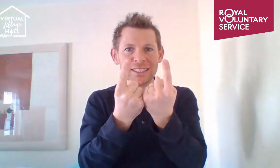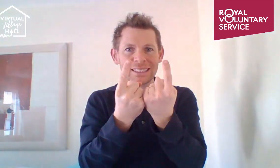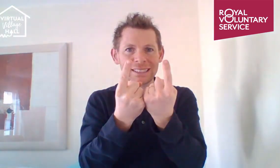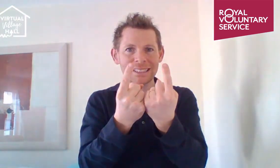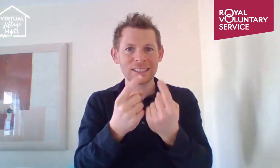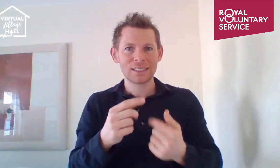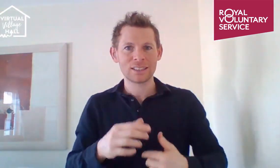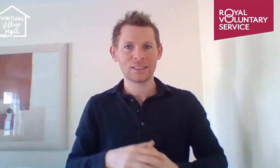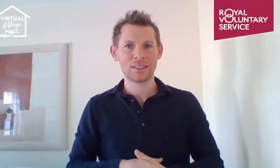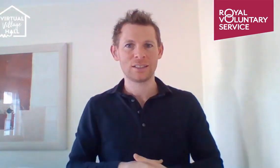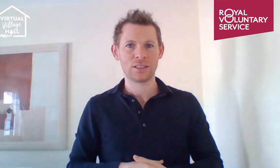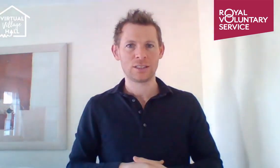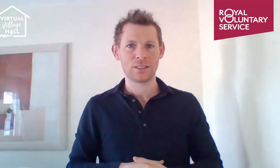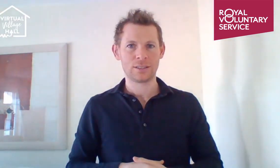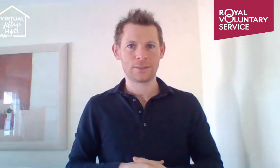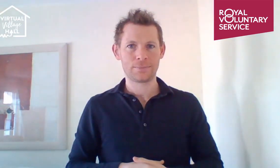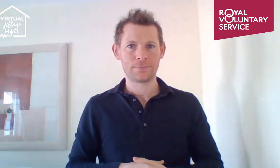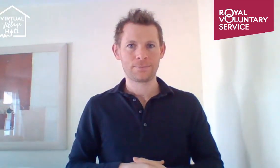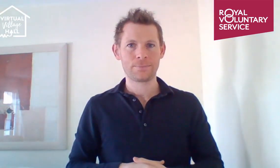So this is the sign for university.